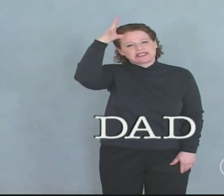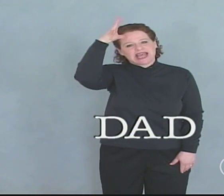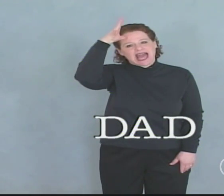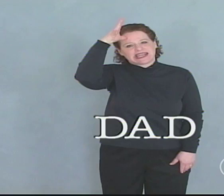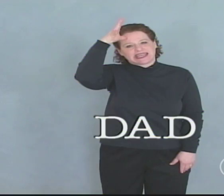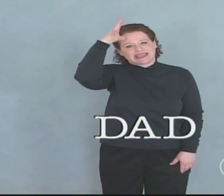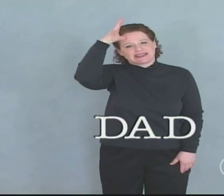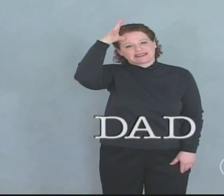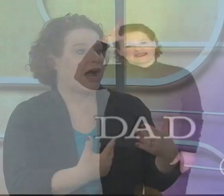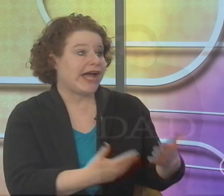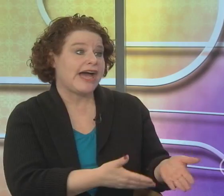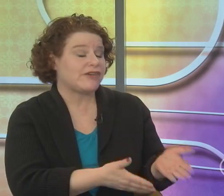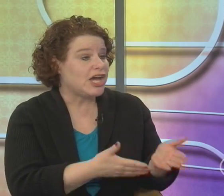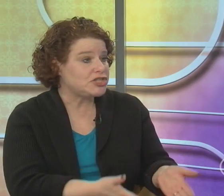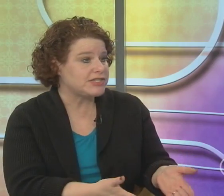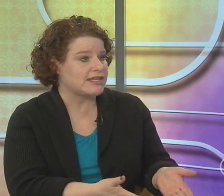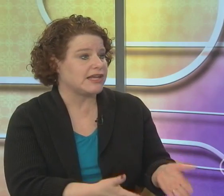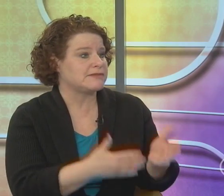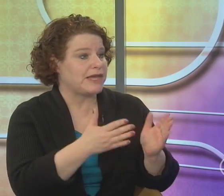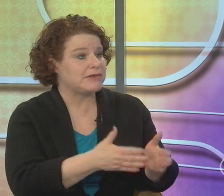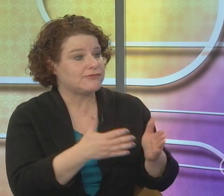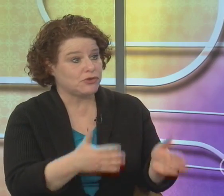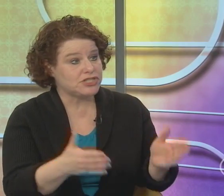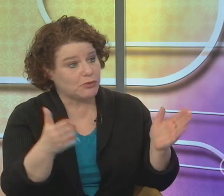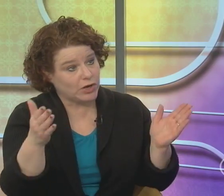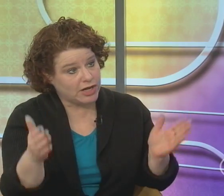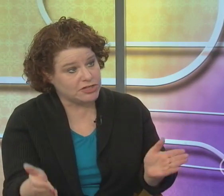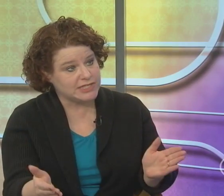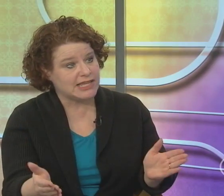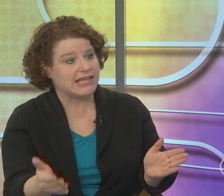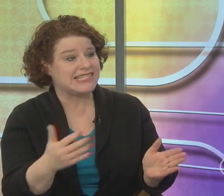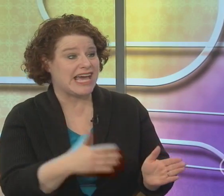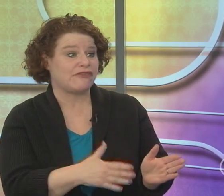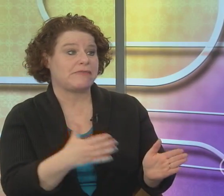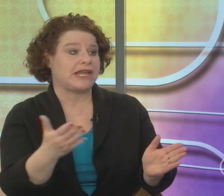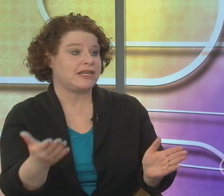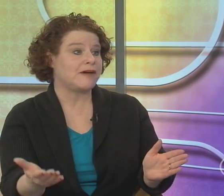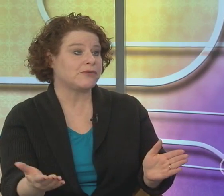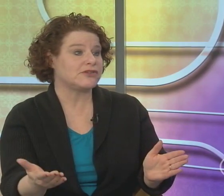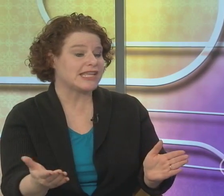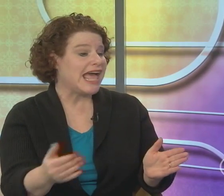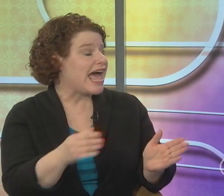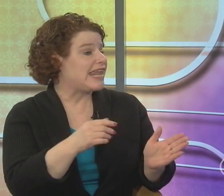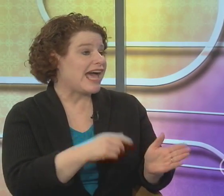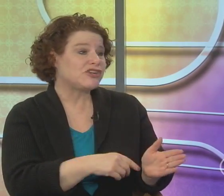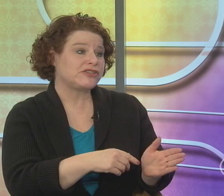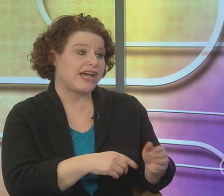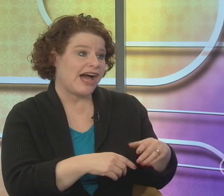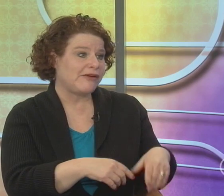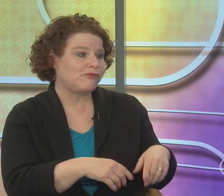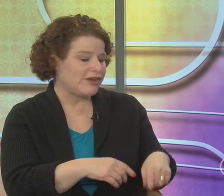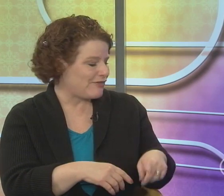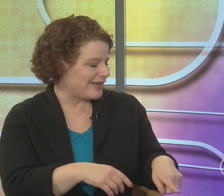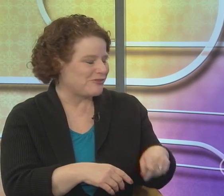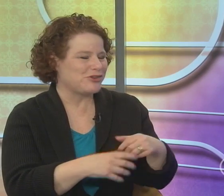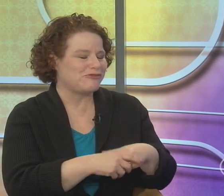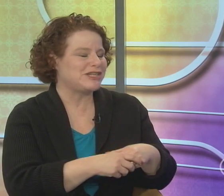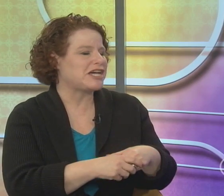So I have 100 signs, baby's first 100 signs, the alphabet and numbers, and actually, if I could have retitled